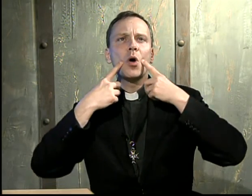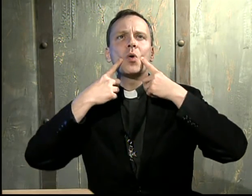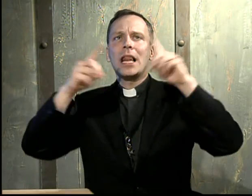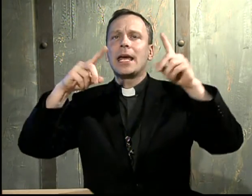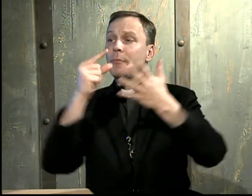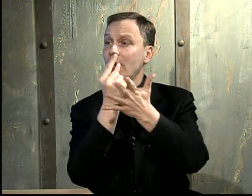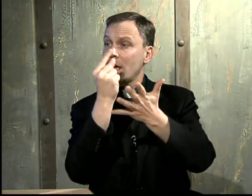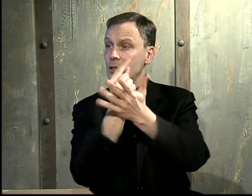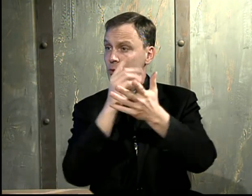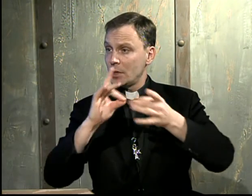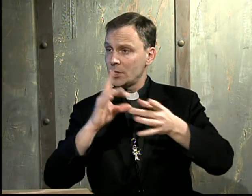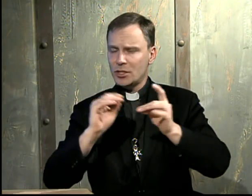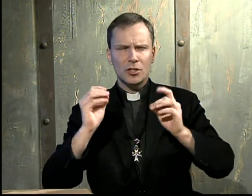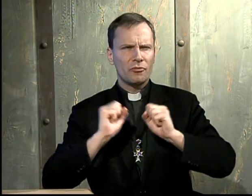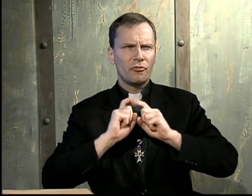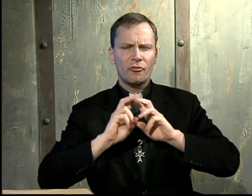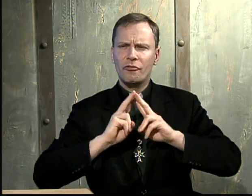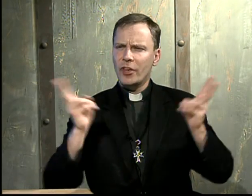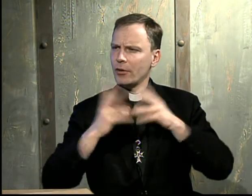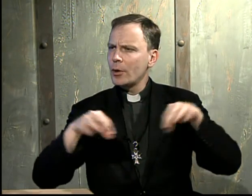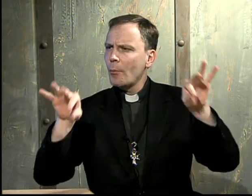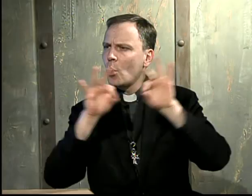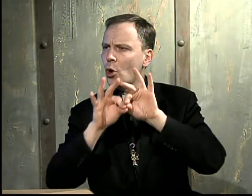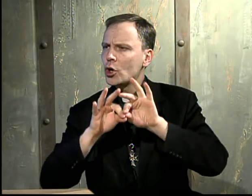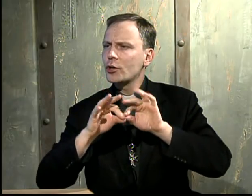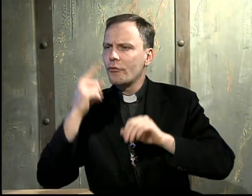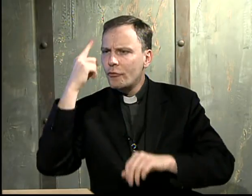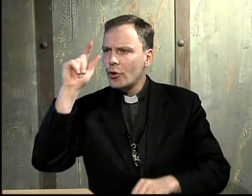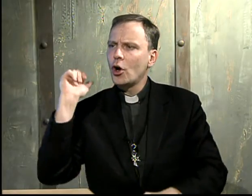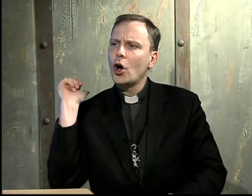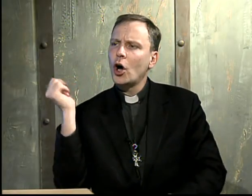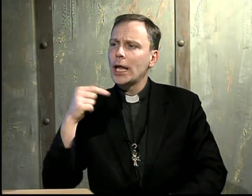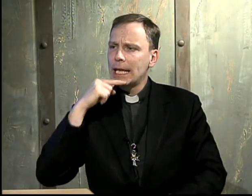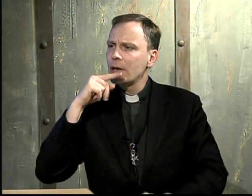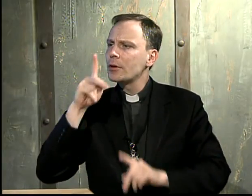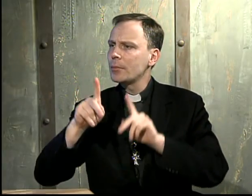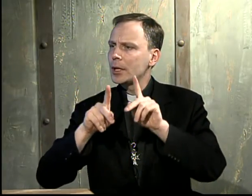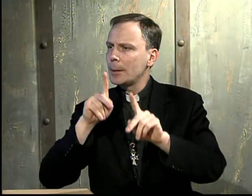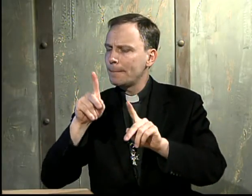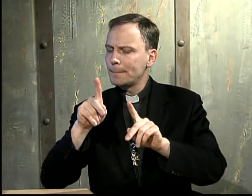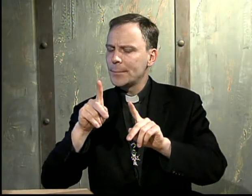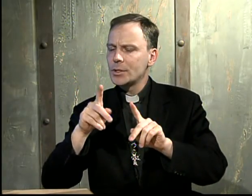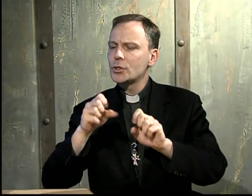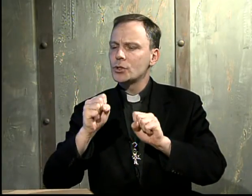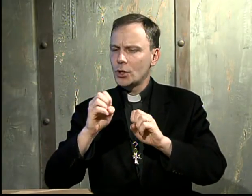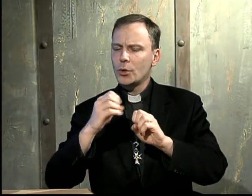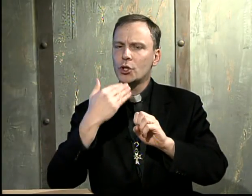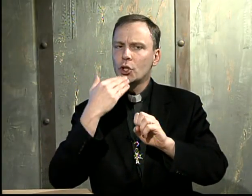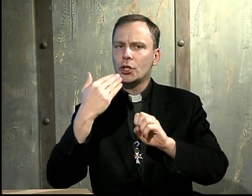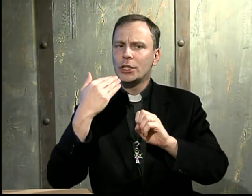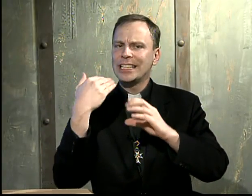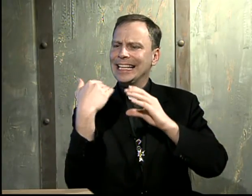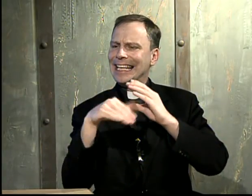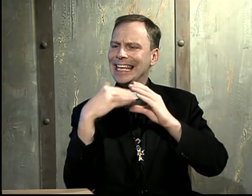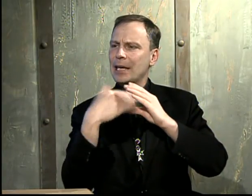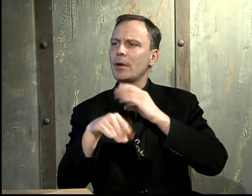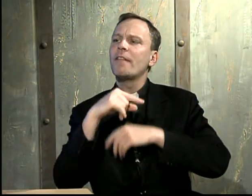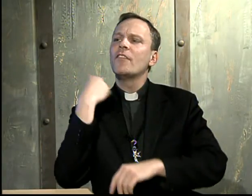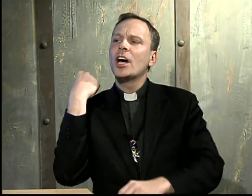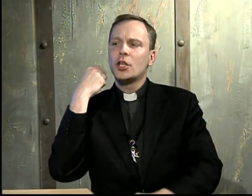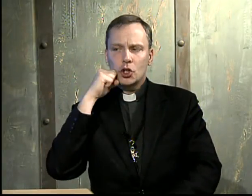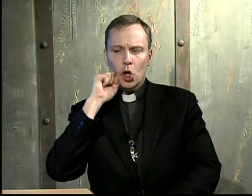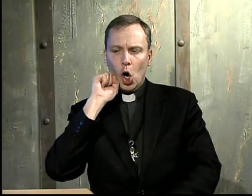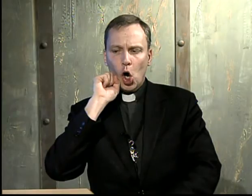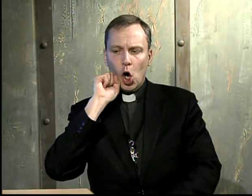non-deaf person seeing a deaf person proclaim the gospel in sign language for the first time is really